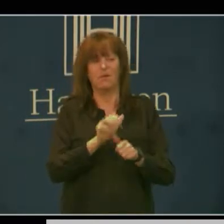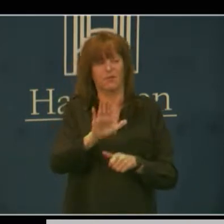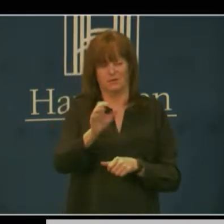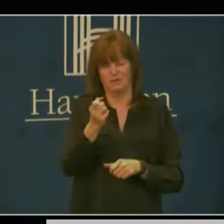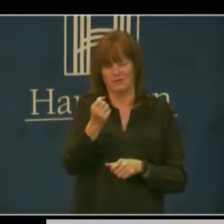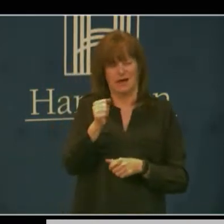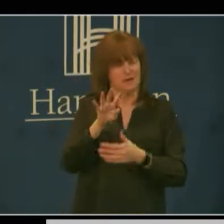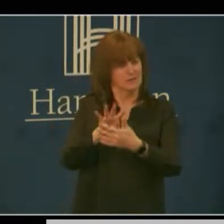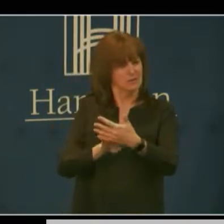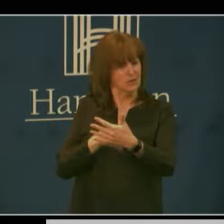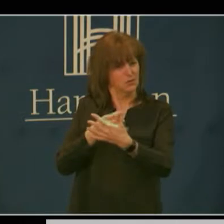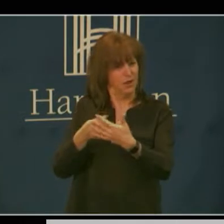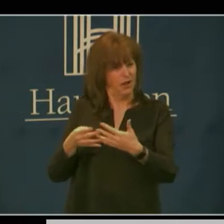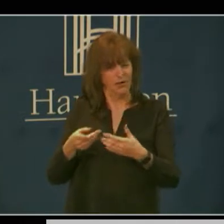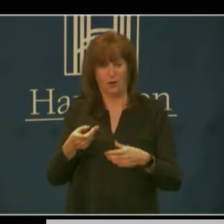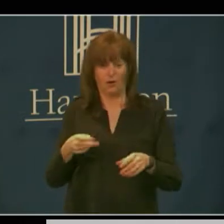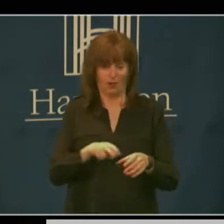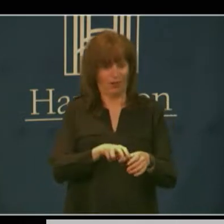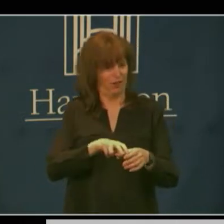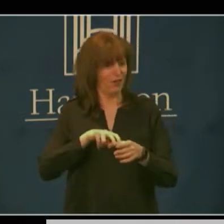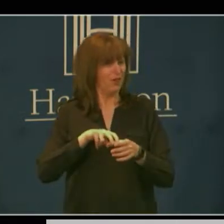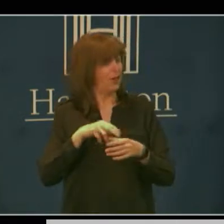aren't necessary. And if you